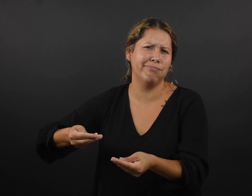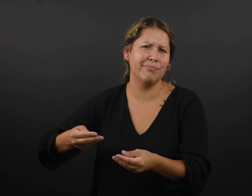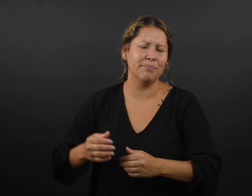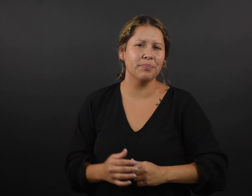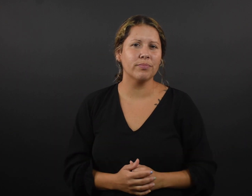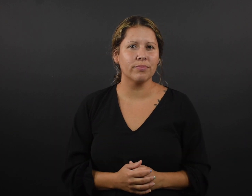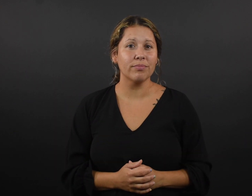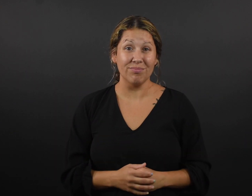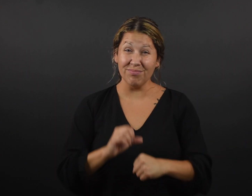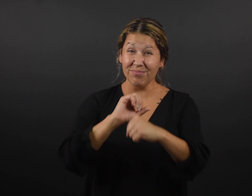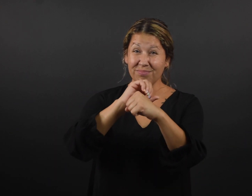Swaney explained.